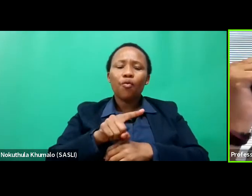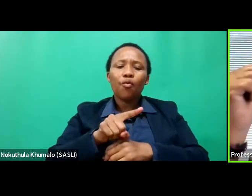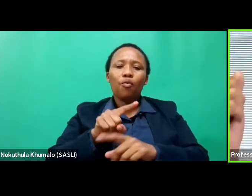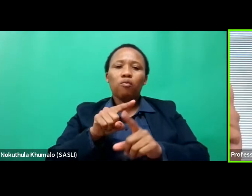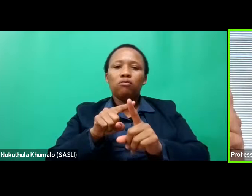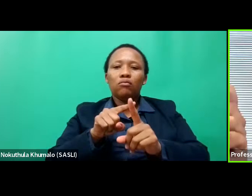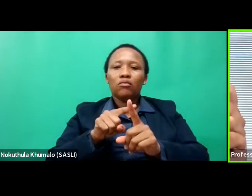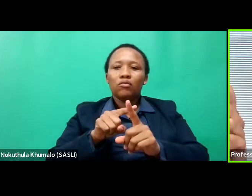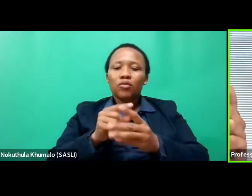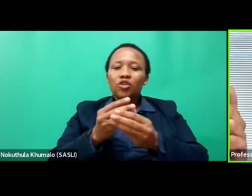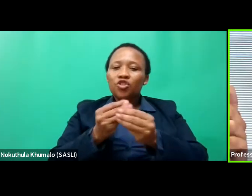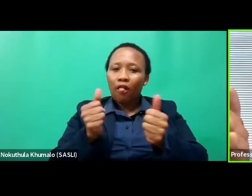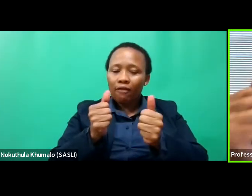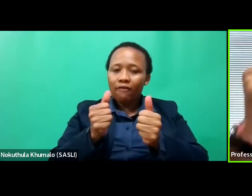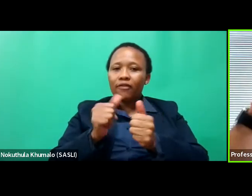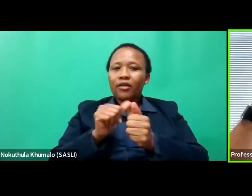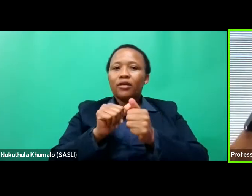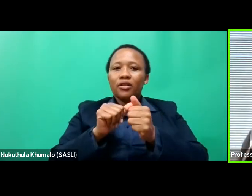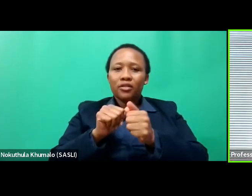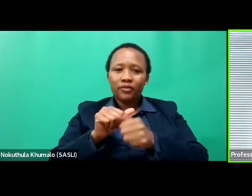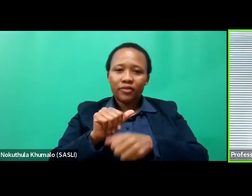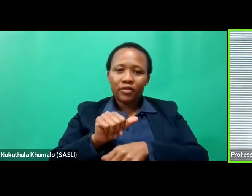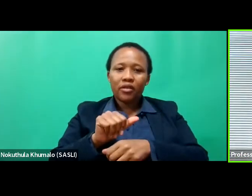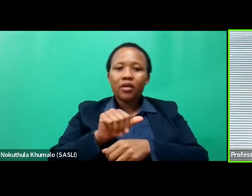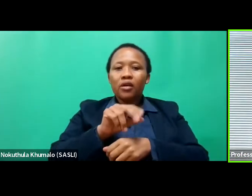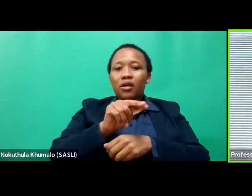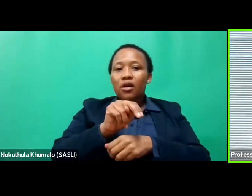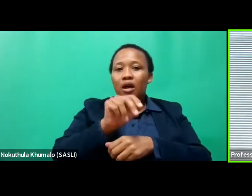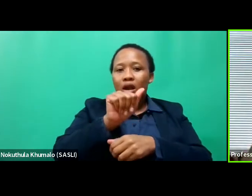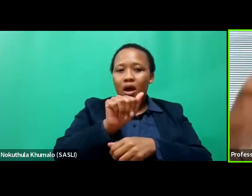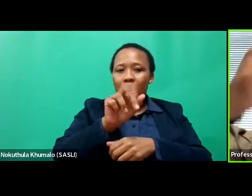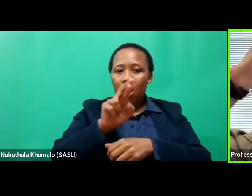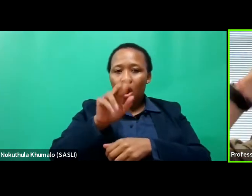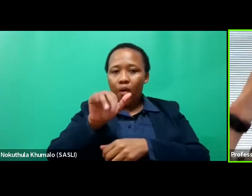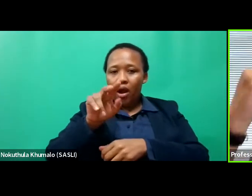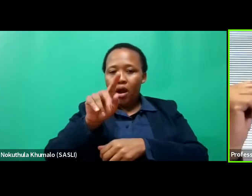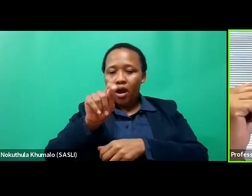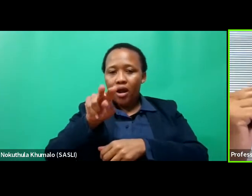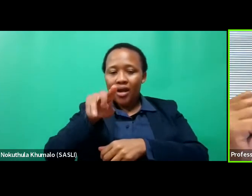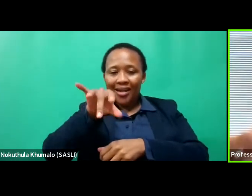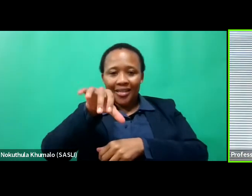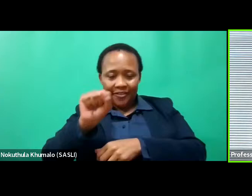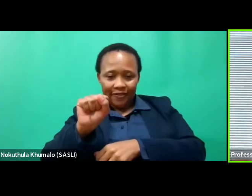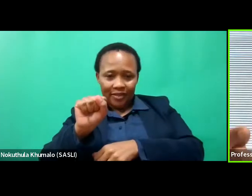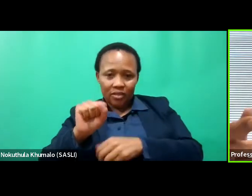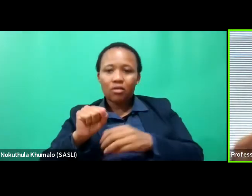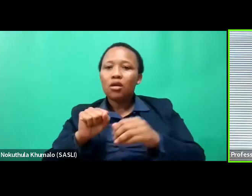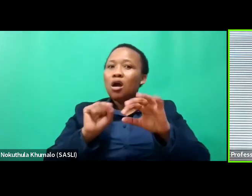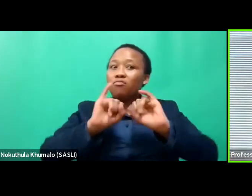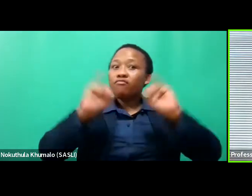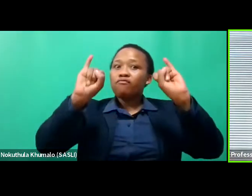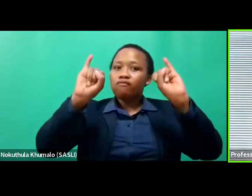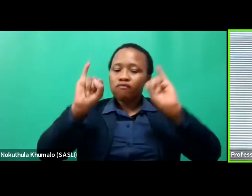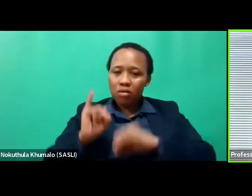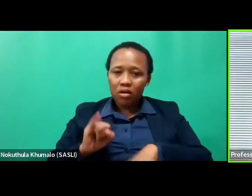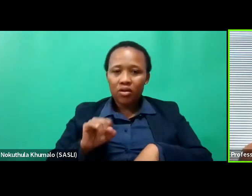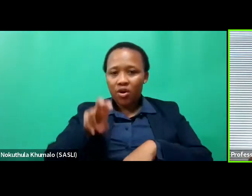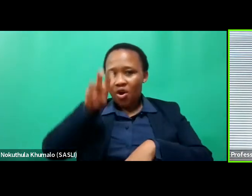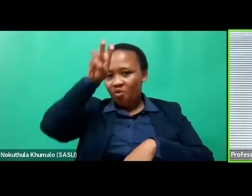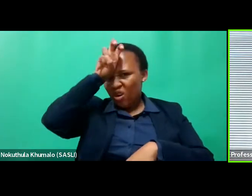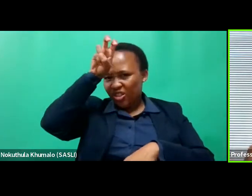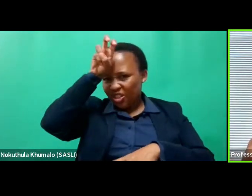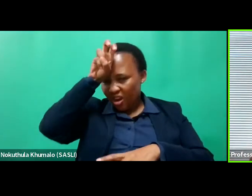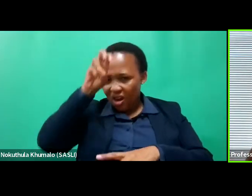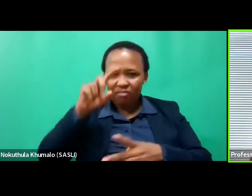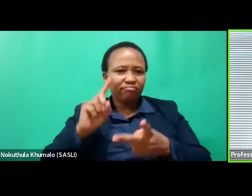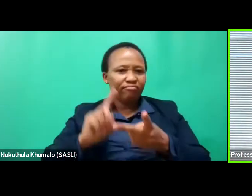with the crisis in Europe, with the crisis in America, with the crisis in Russia, the world is moving into